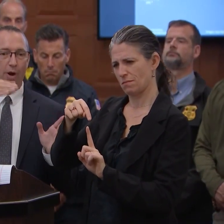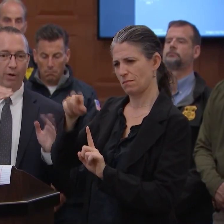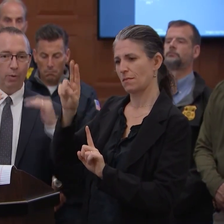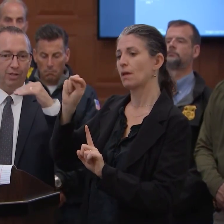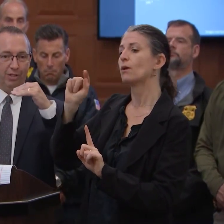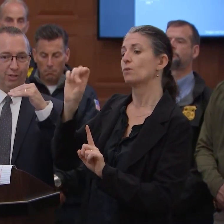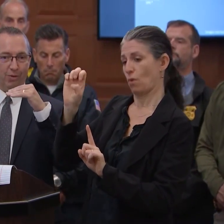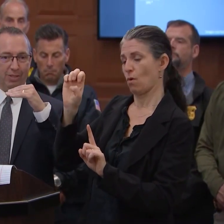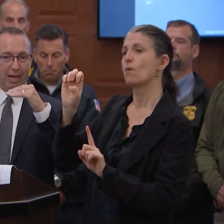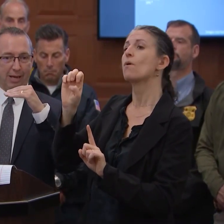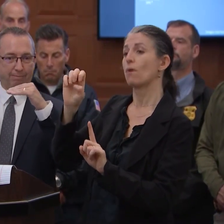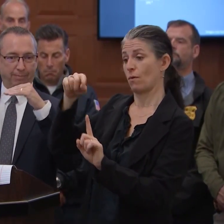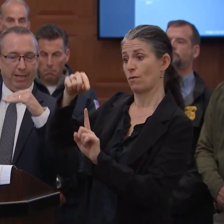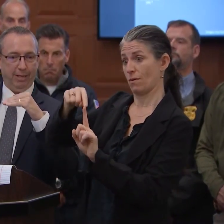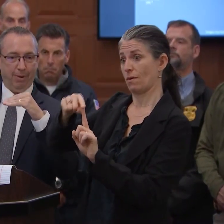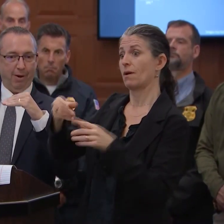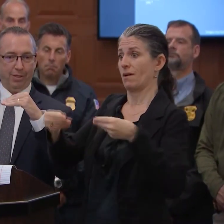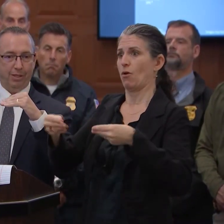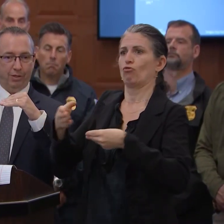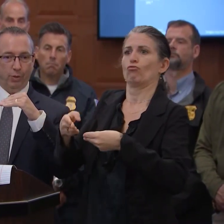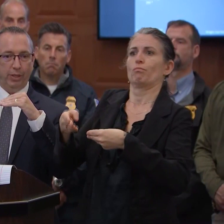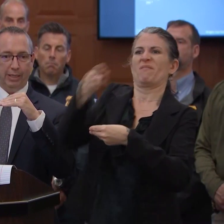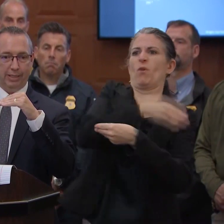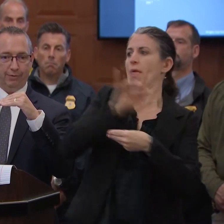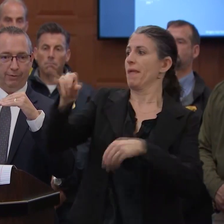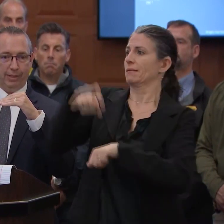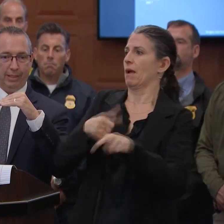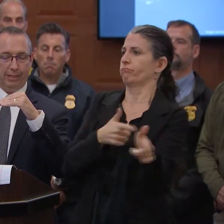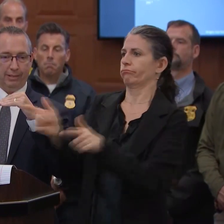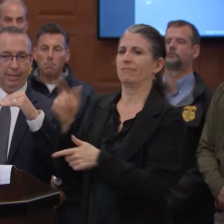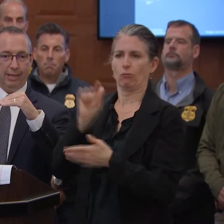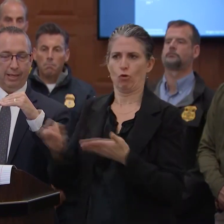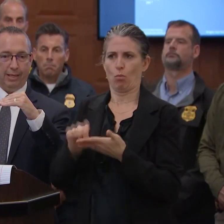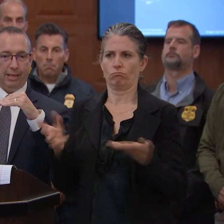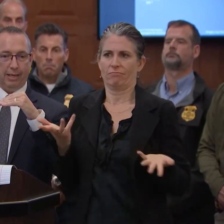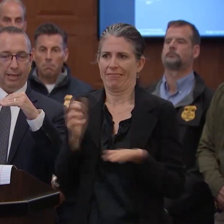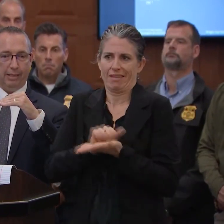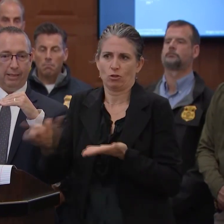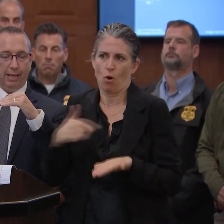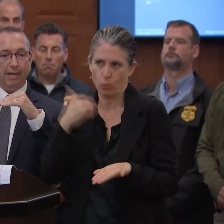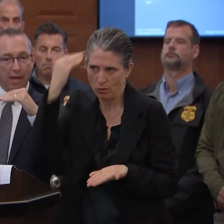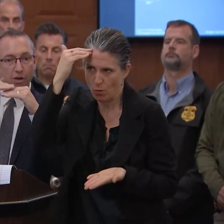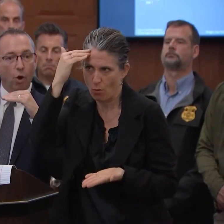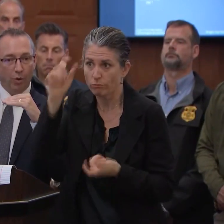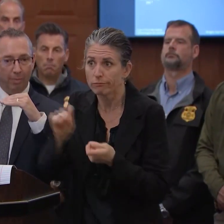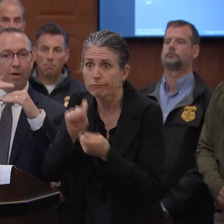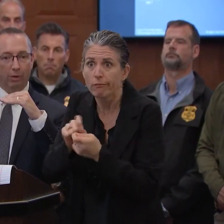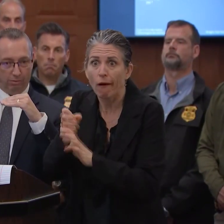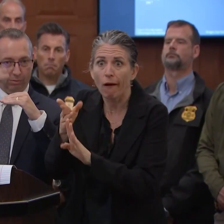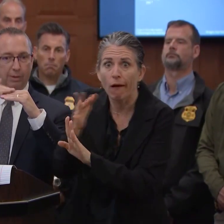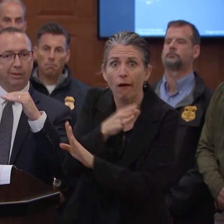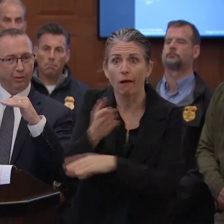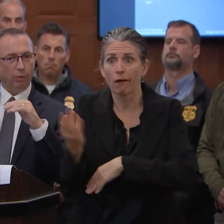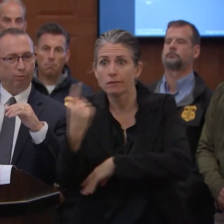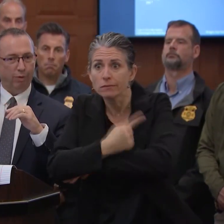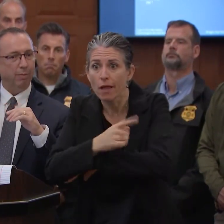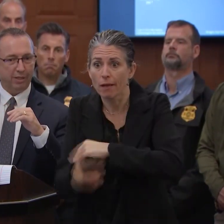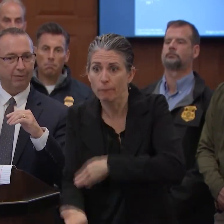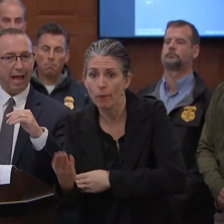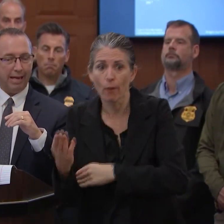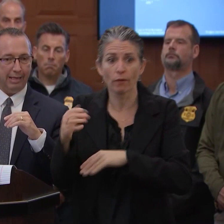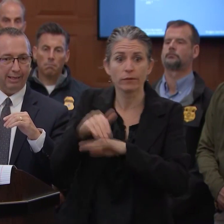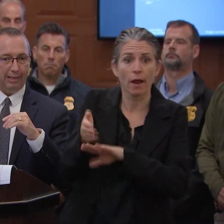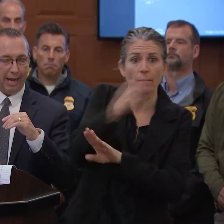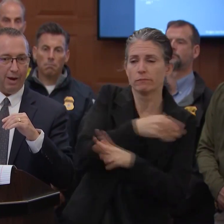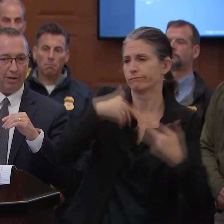identify where he was at a certain time in comparison to the shooting at 6:56, and then know in the middle. So he must